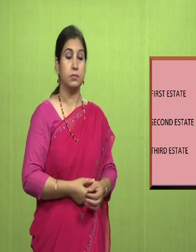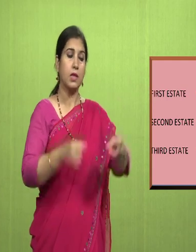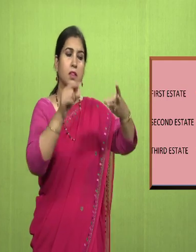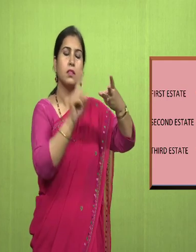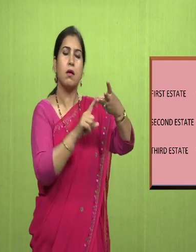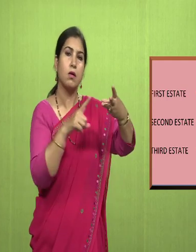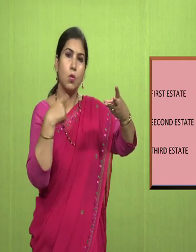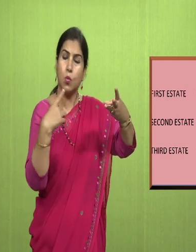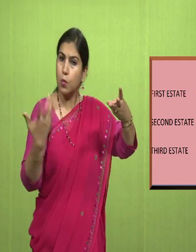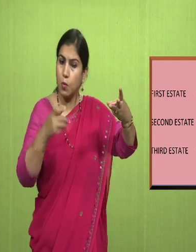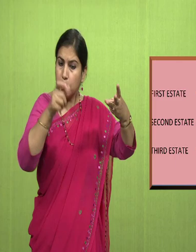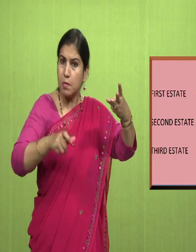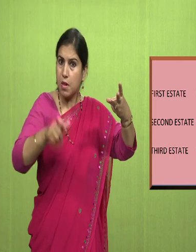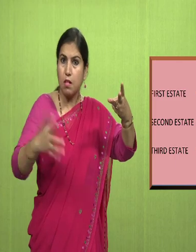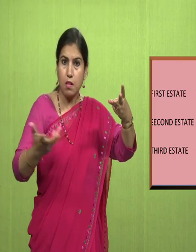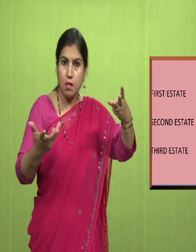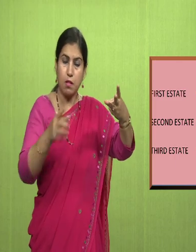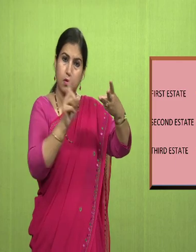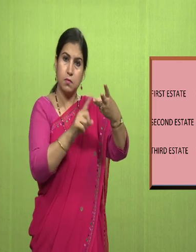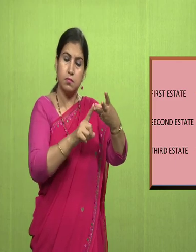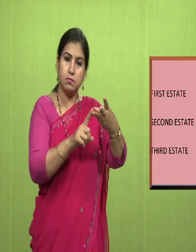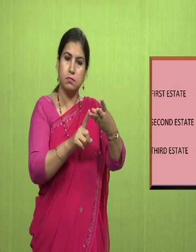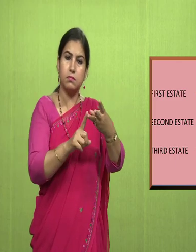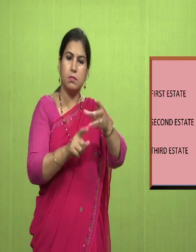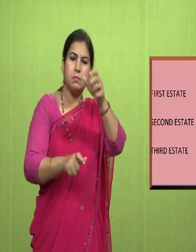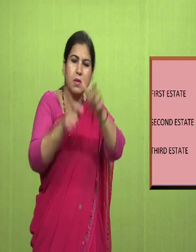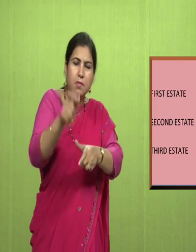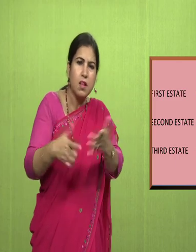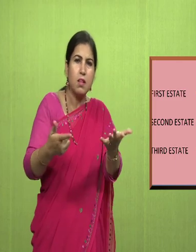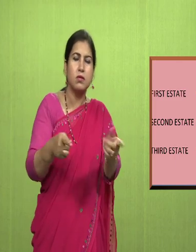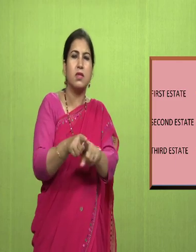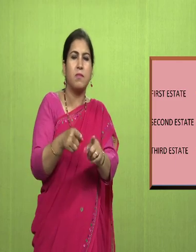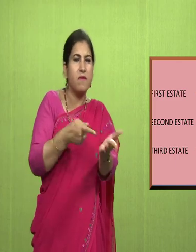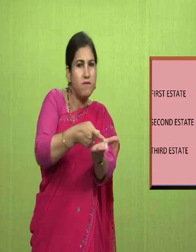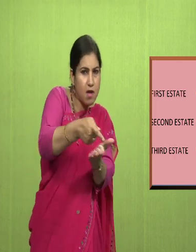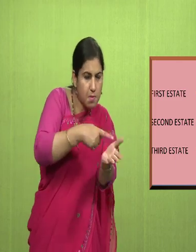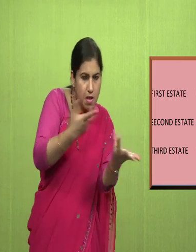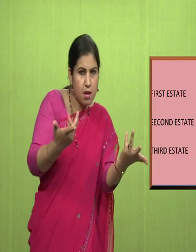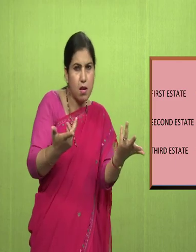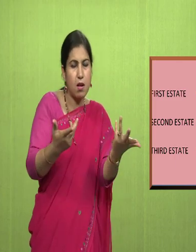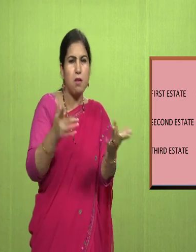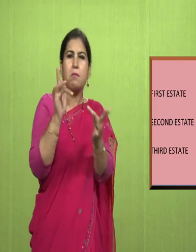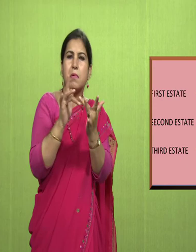And the third class had common people like farmers, middle class